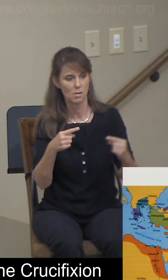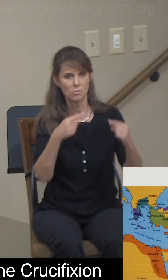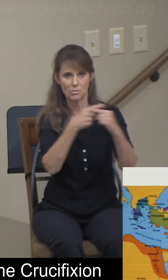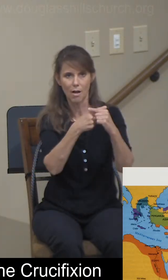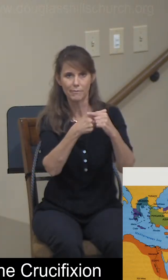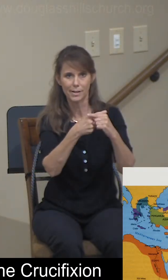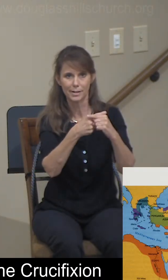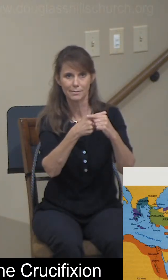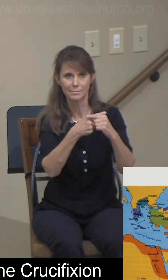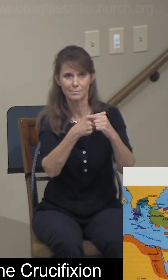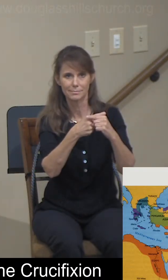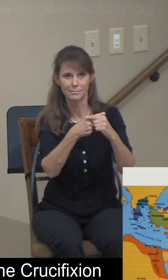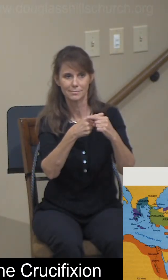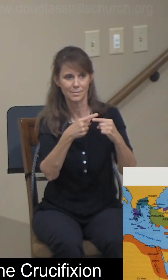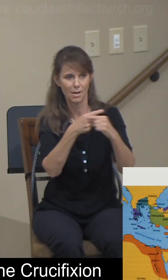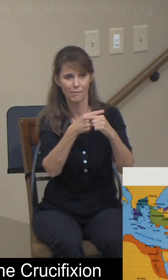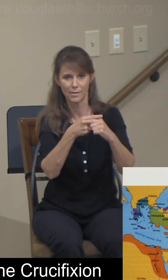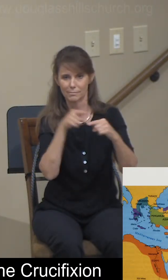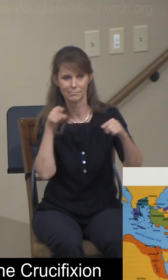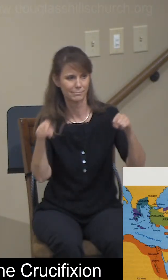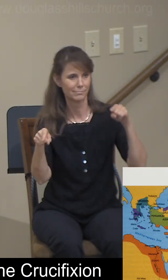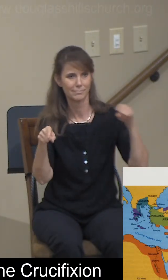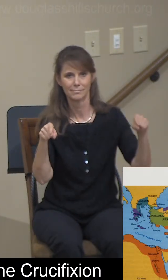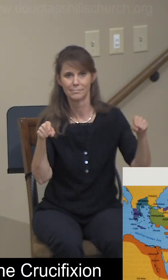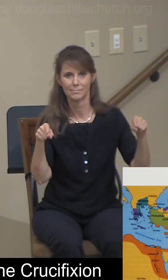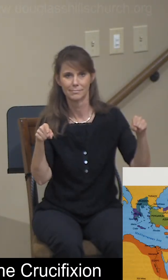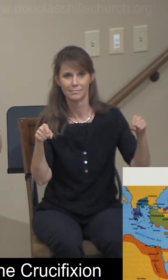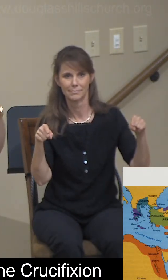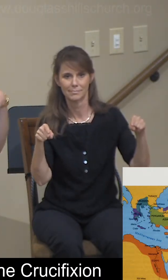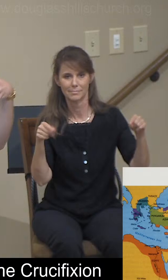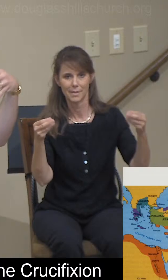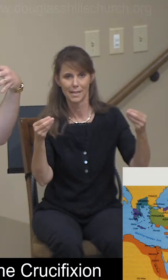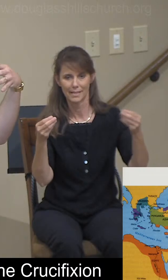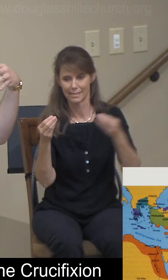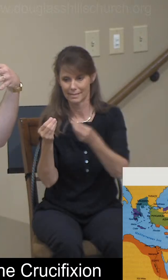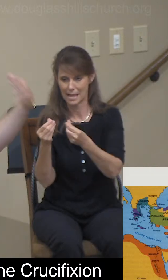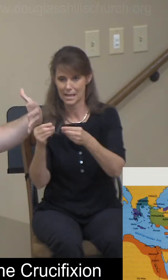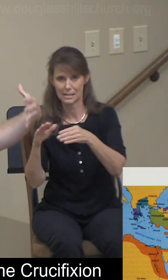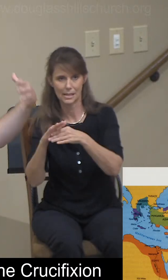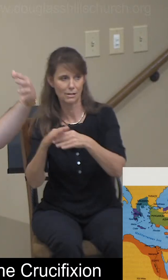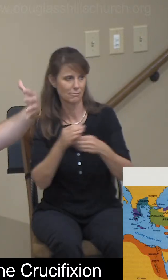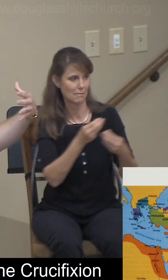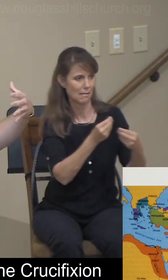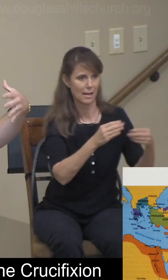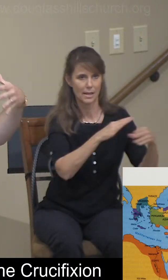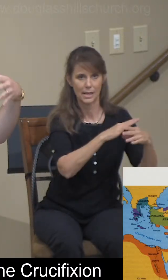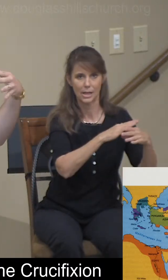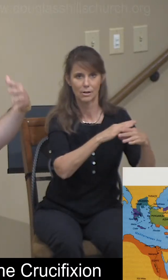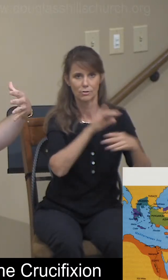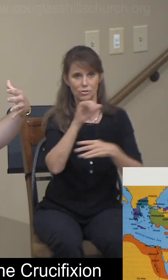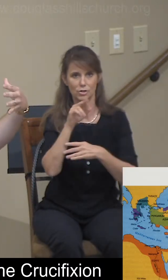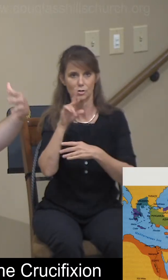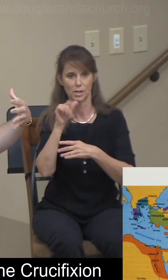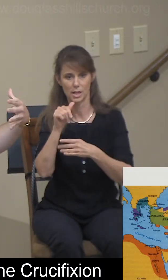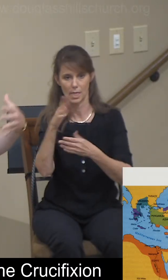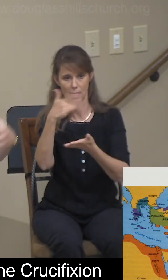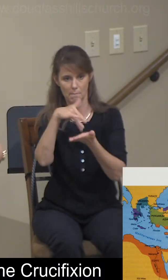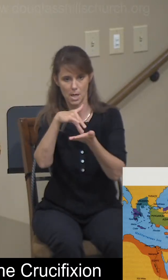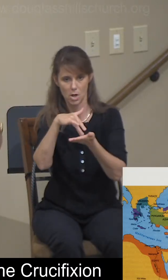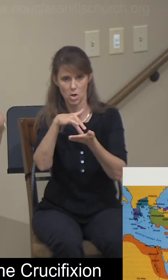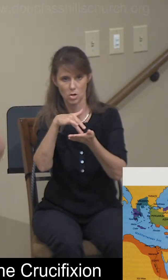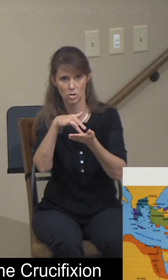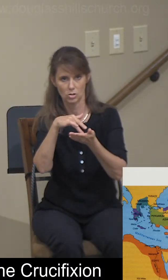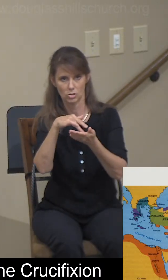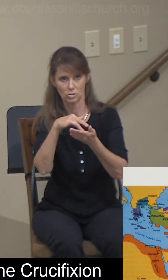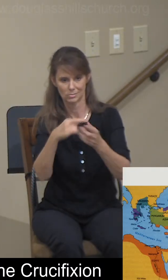exchange back and forth that's constantly taking place. And so it's the system, Hellenization and Greek culture, is ever present,